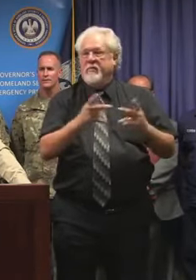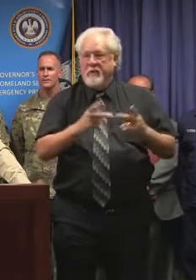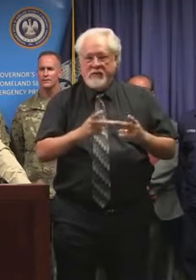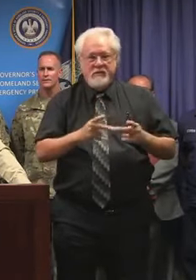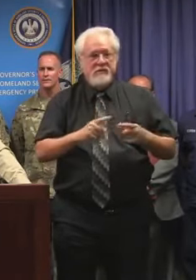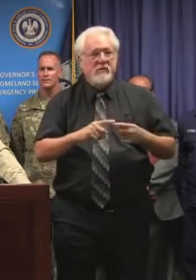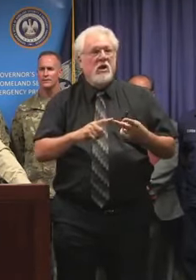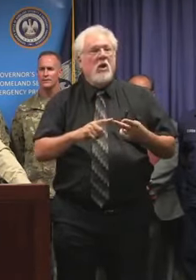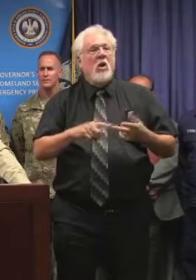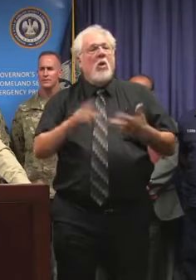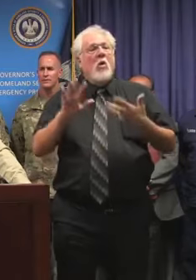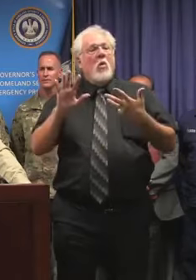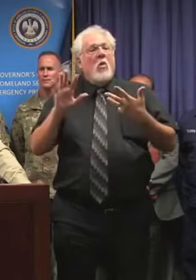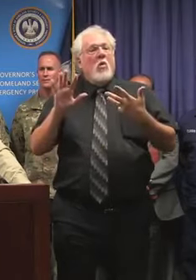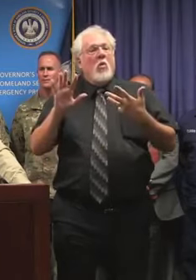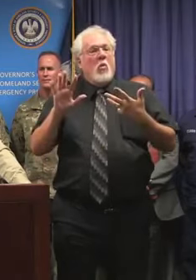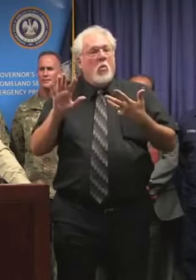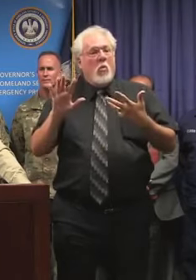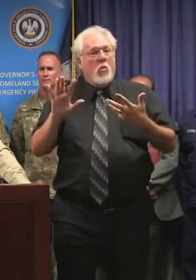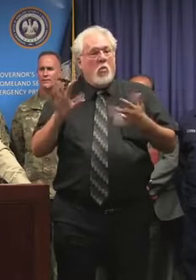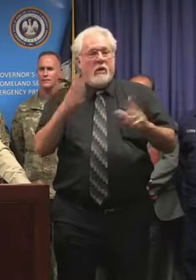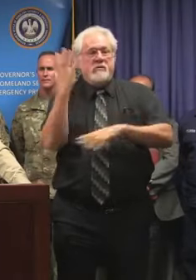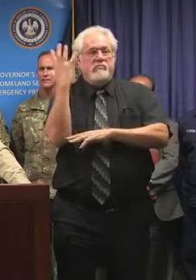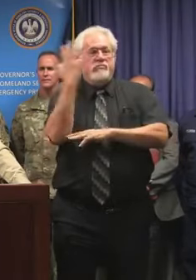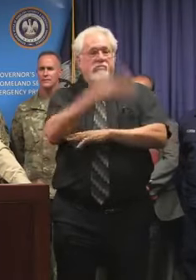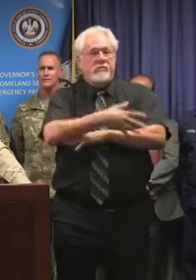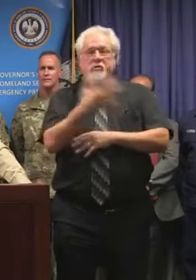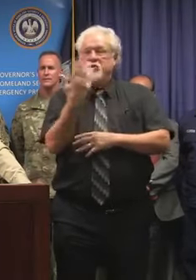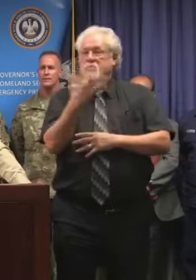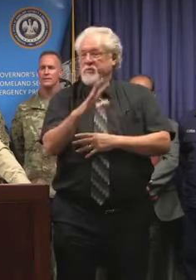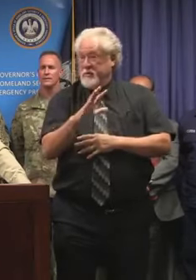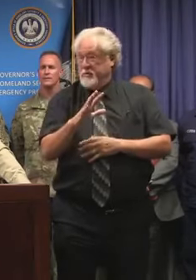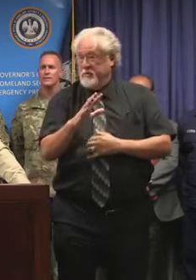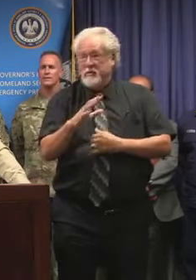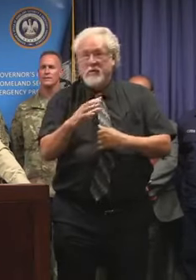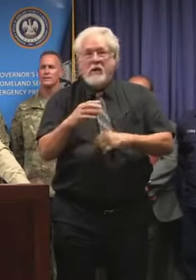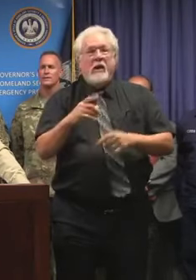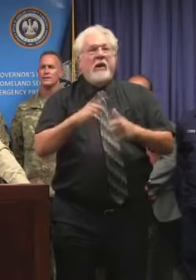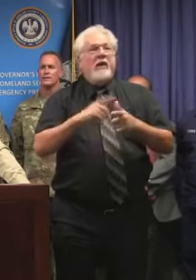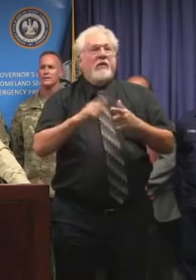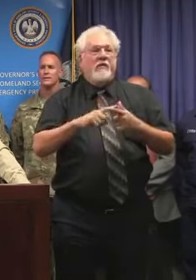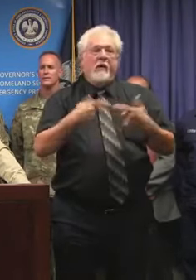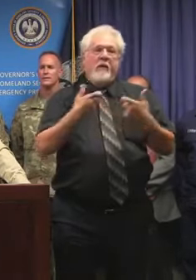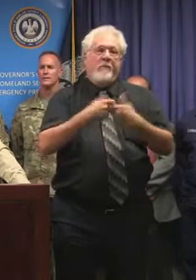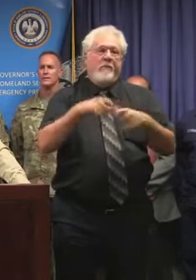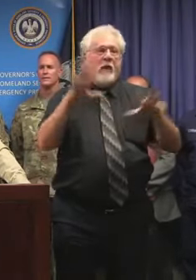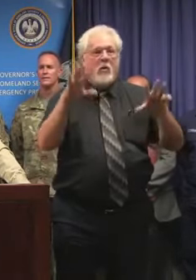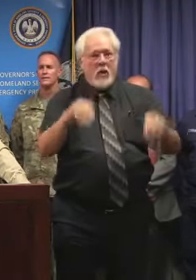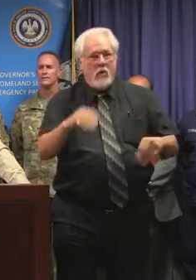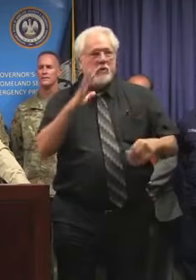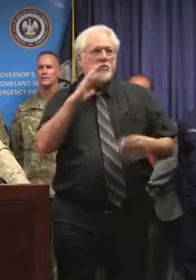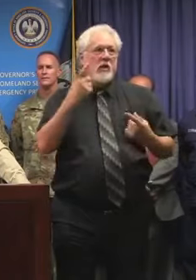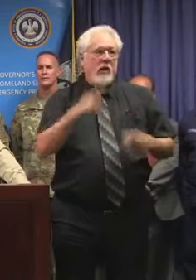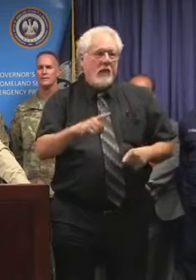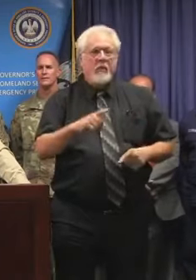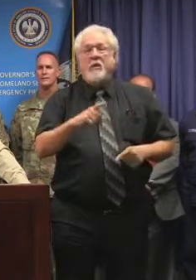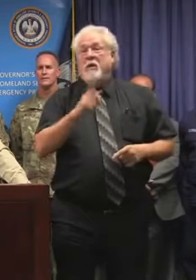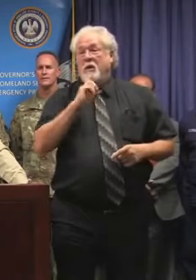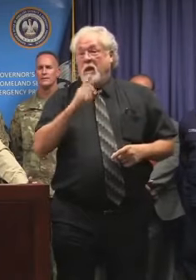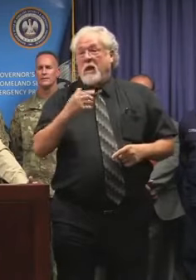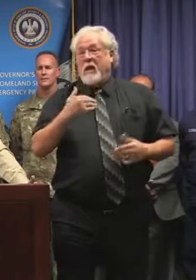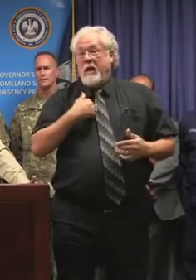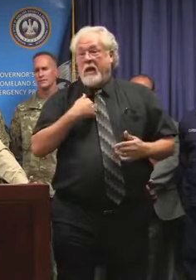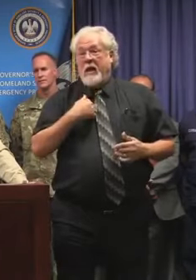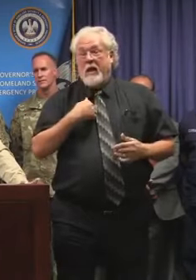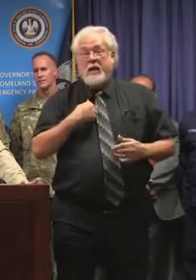certainly sufficient to topple trees, and anytime that happens, then power outages are also going to happen. In fact, we've had a spike